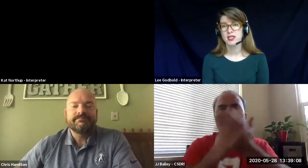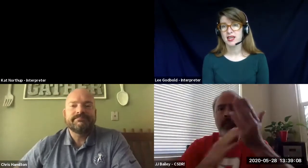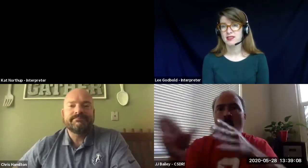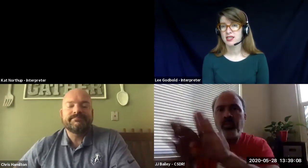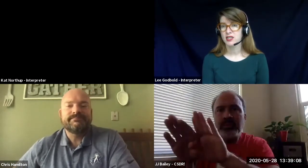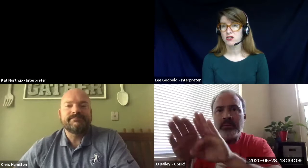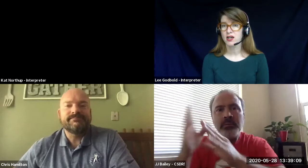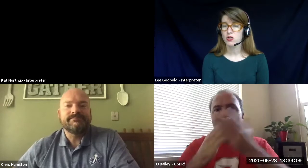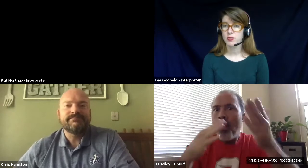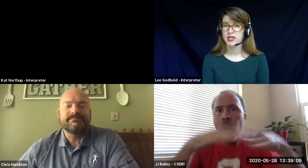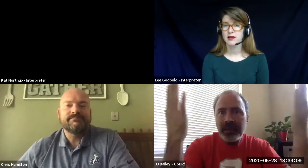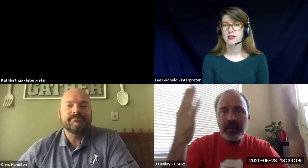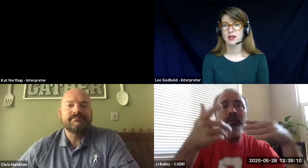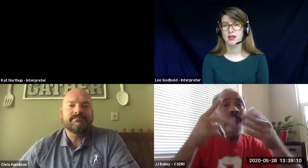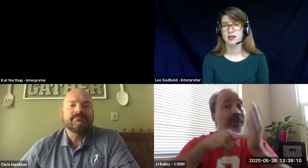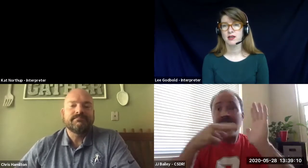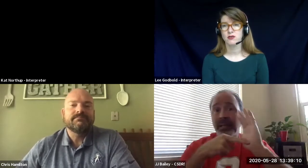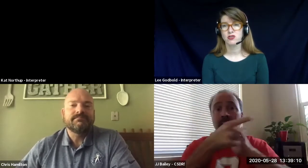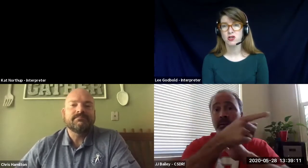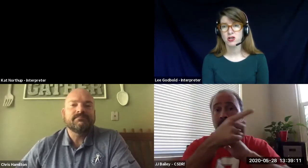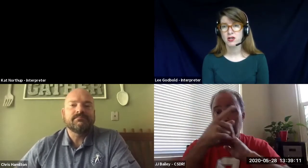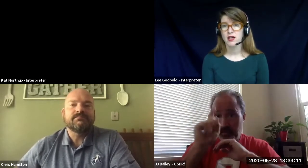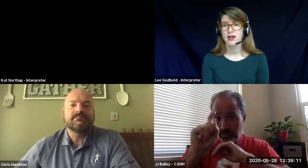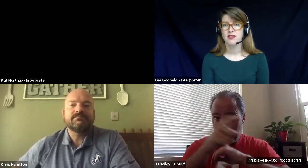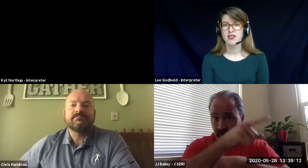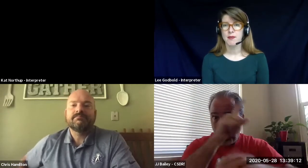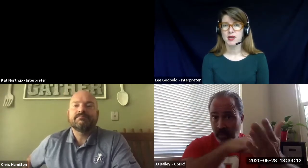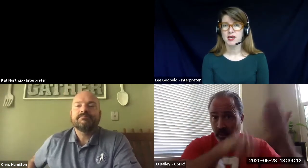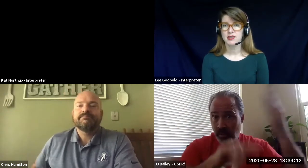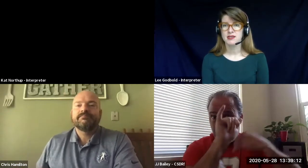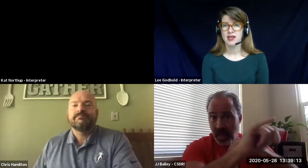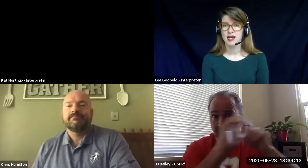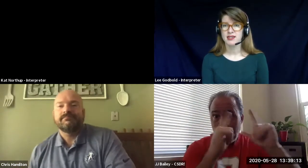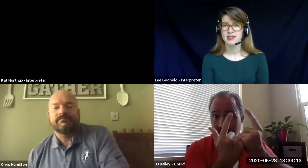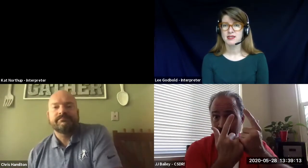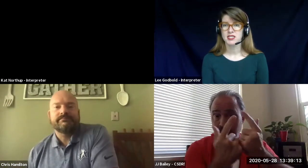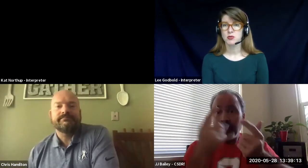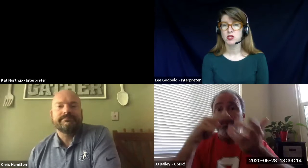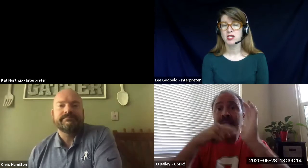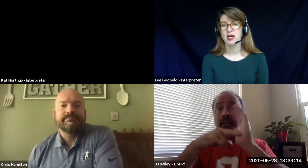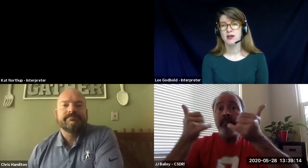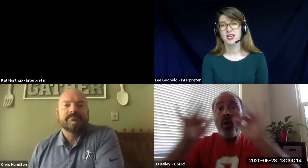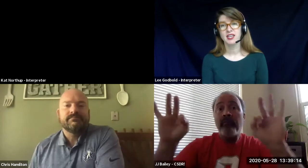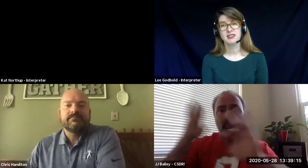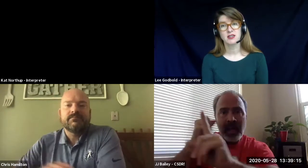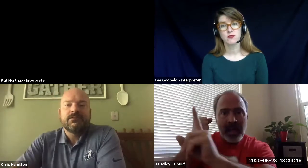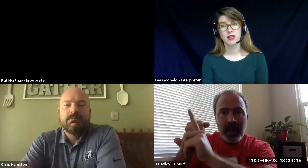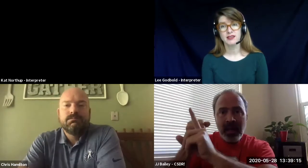that league are not opening and others are, then that means that it's a possibility of canceling for that